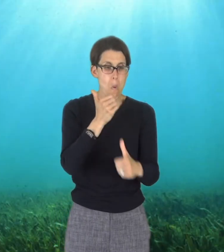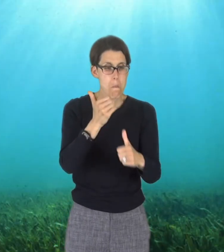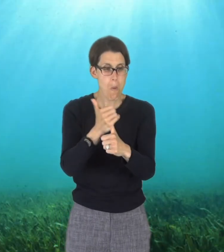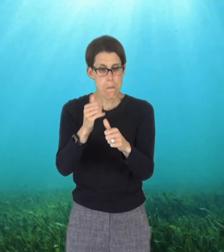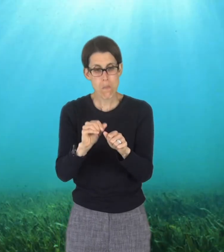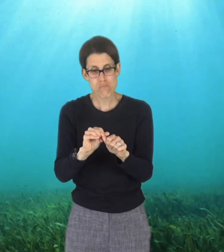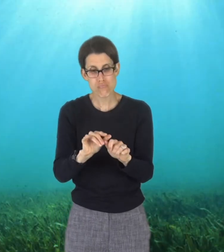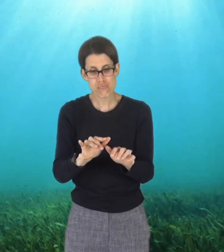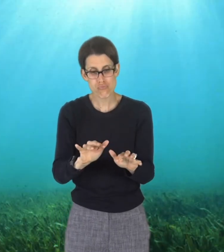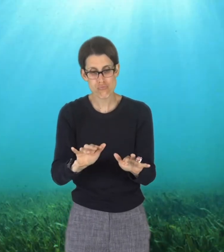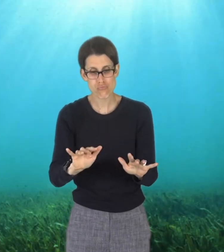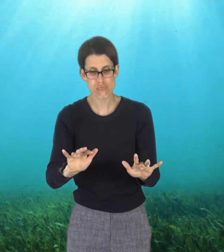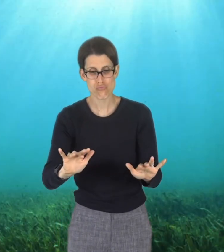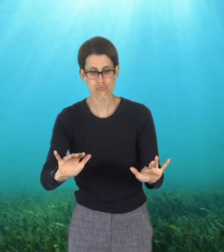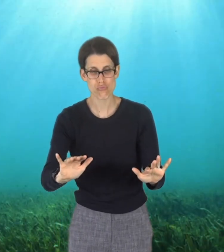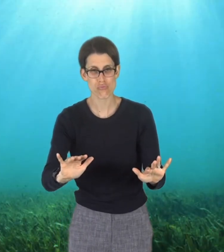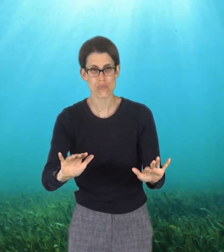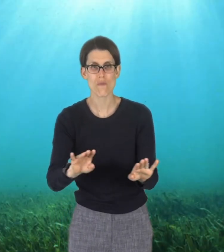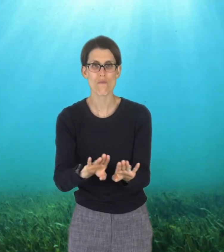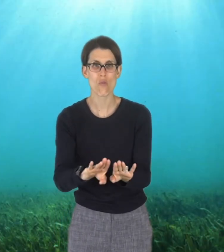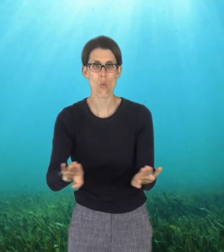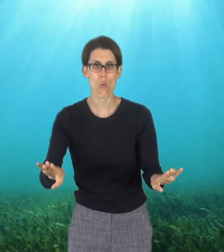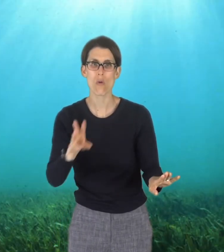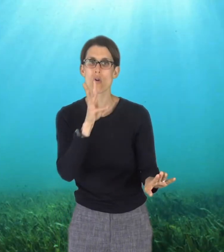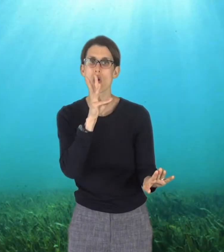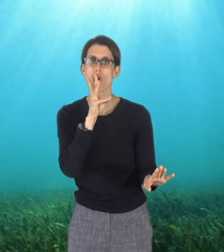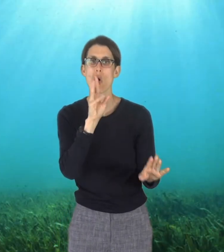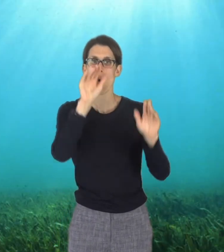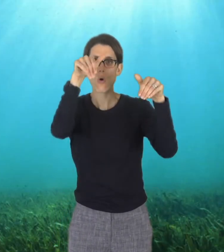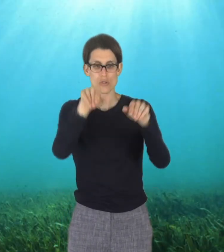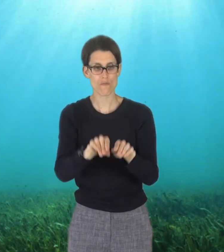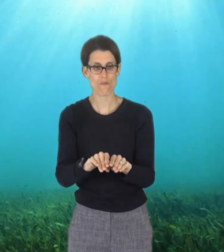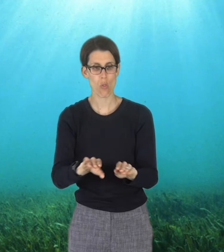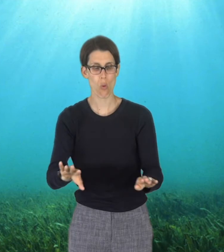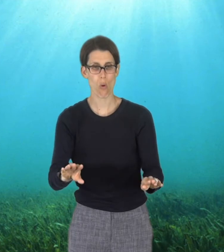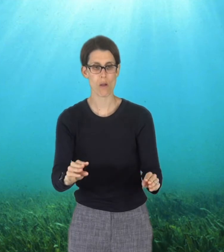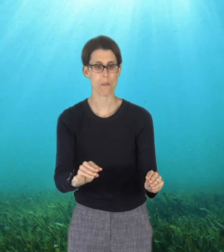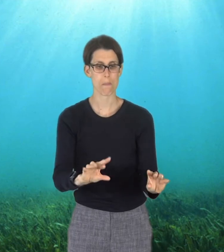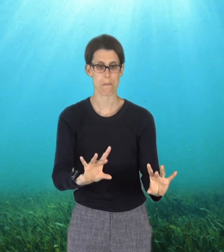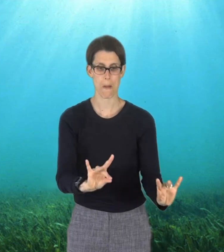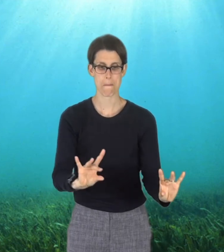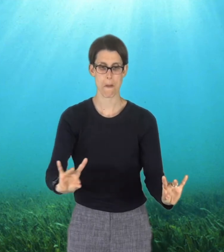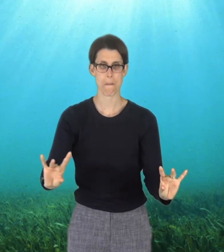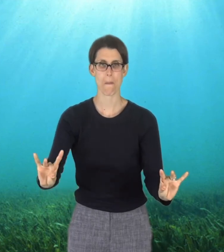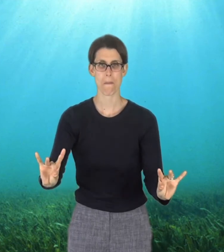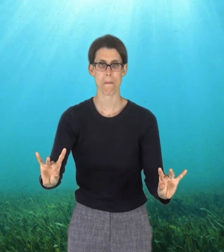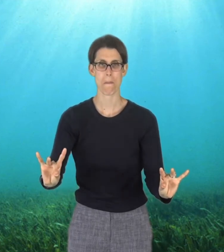Whale poop fertilizes the ocean and helps the plants and plankton grow.